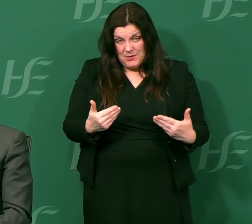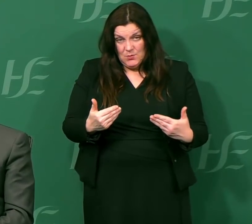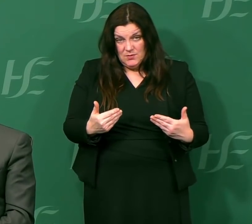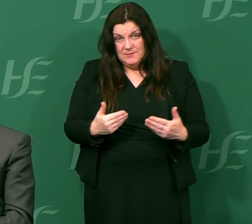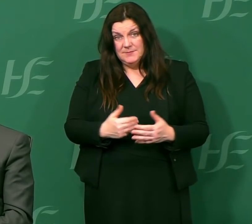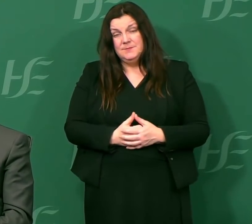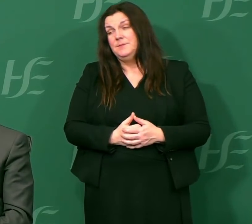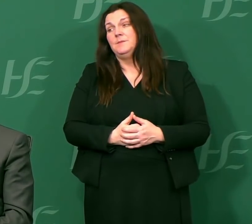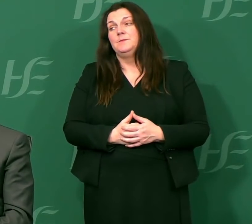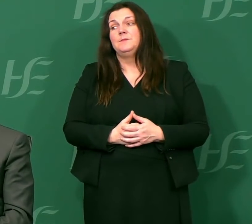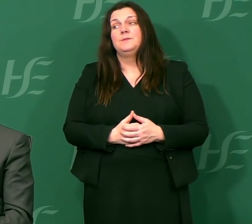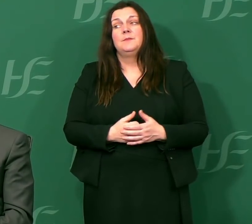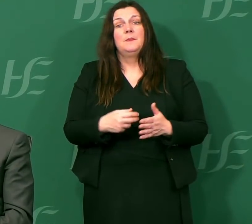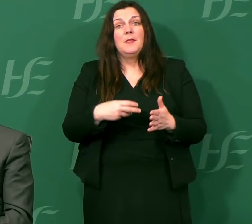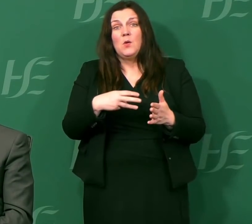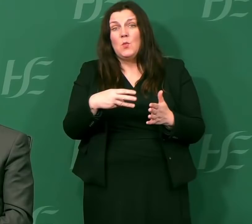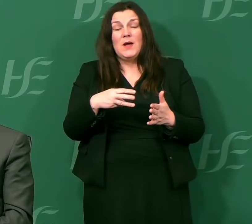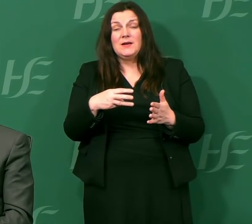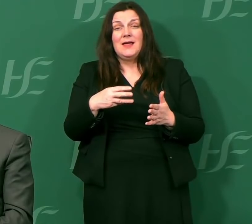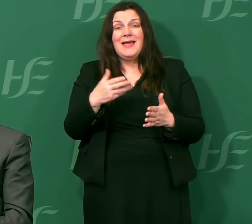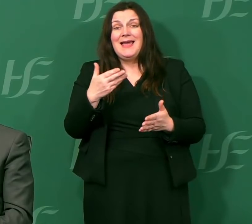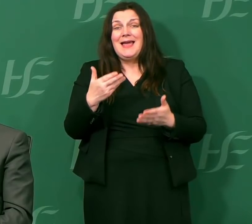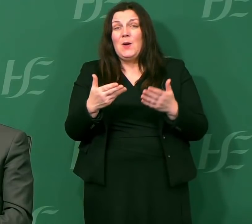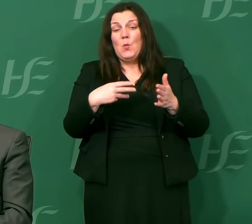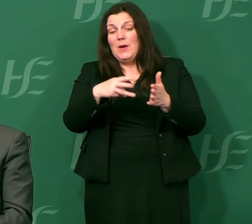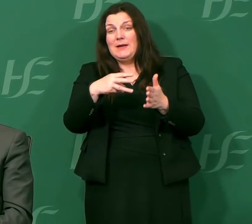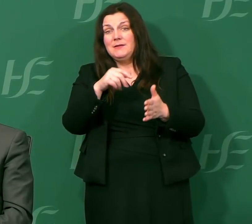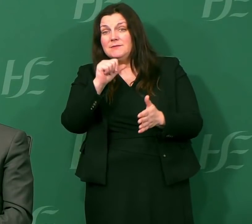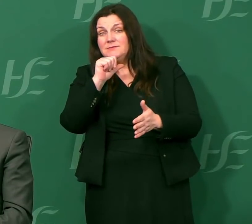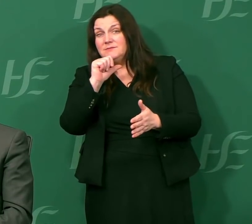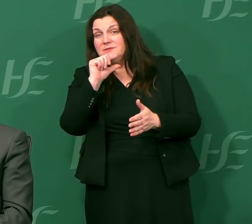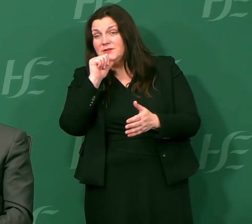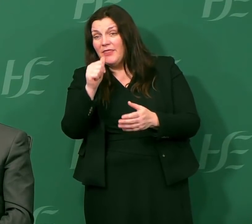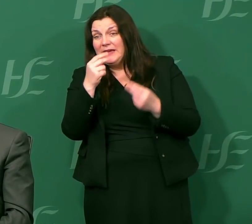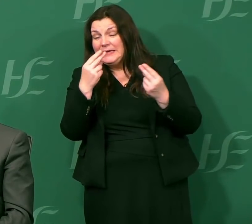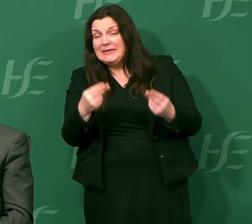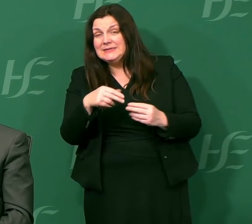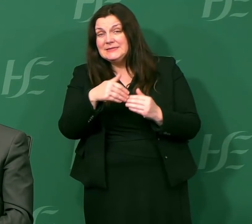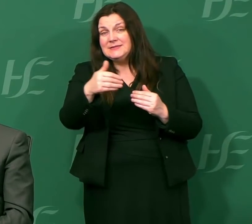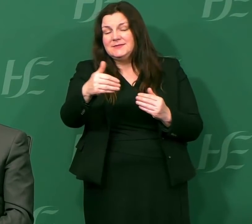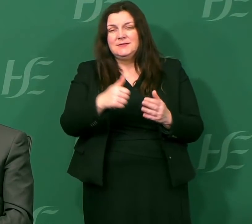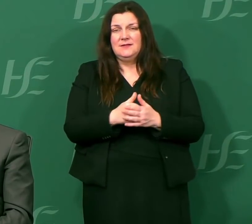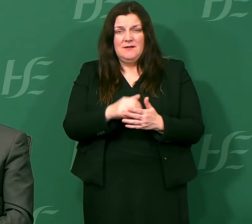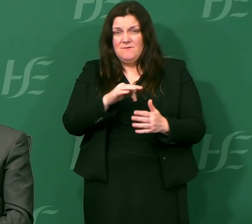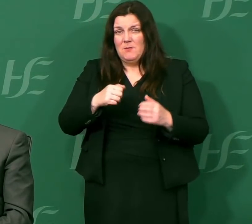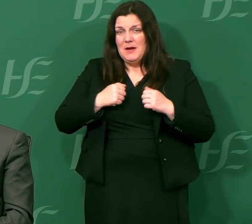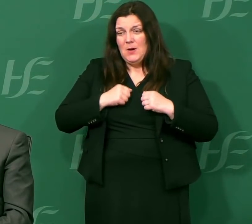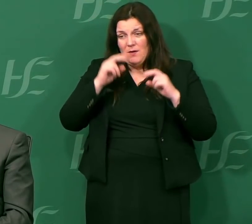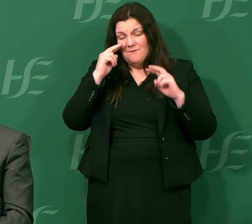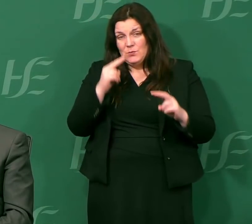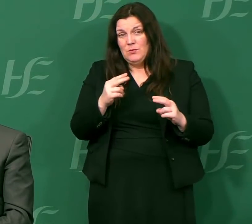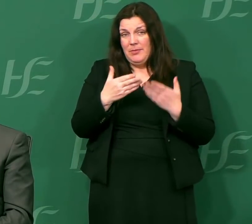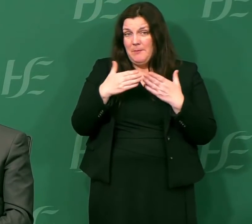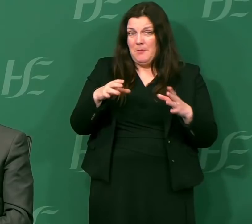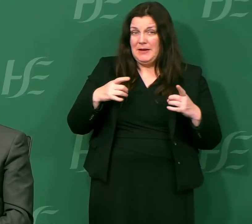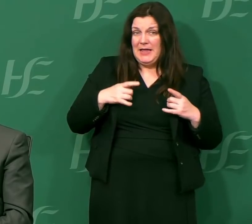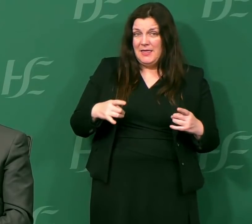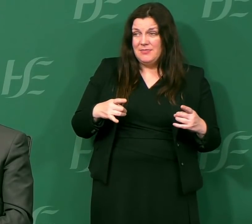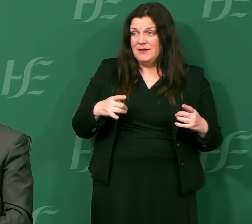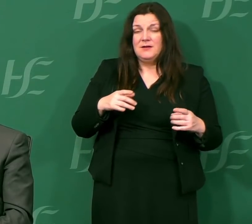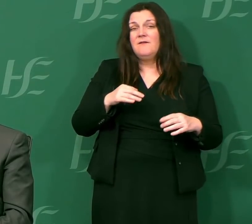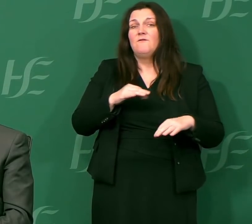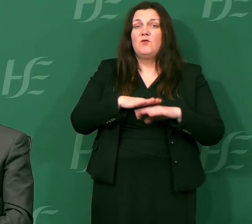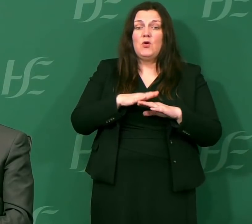So under what scenario would they not be needed? Do you know what I mean? Well, from our perspective, the public health measures are not just